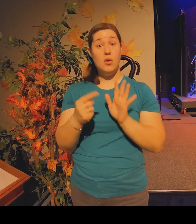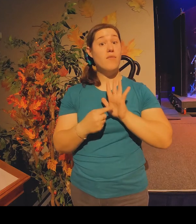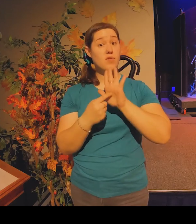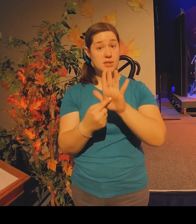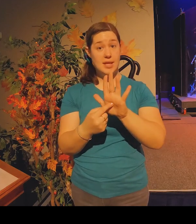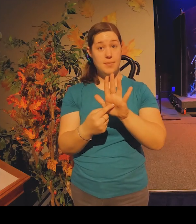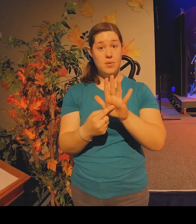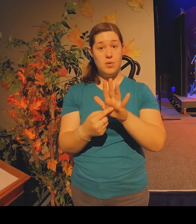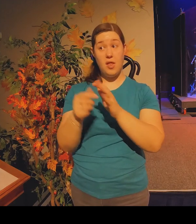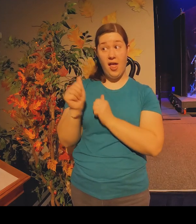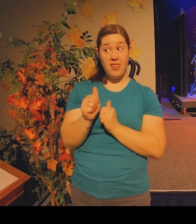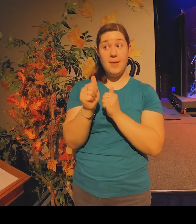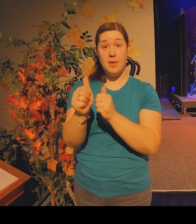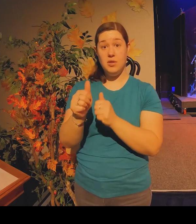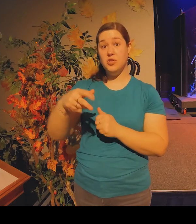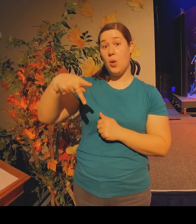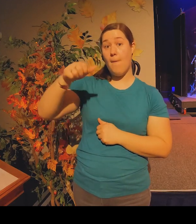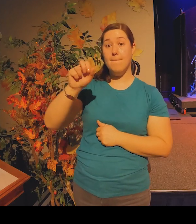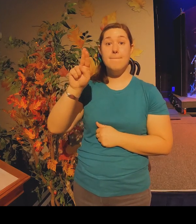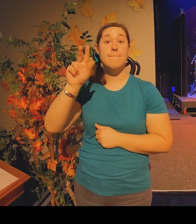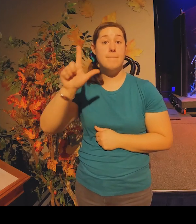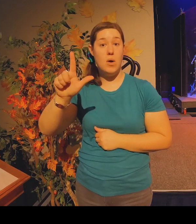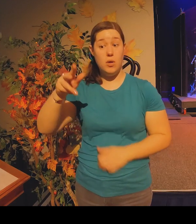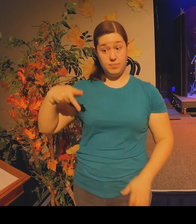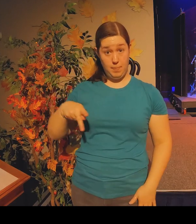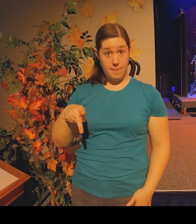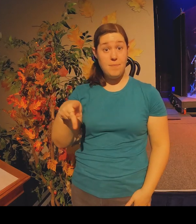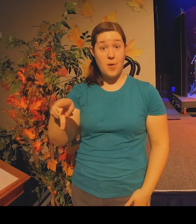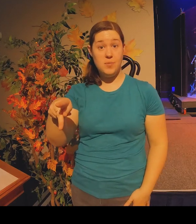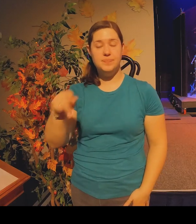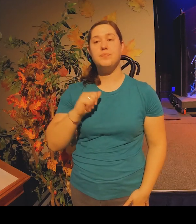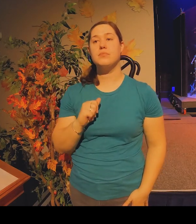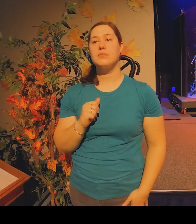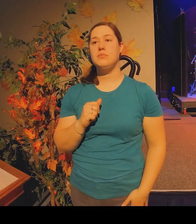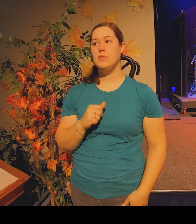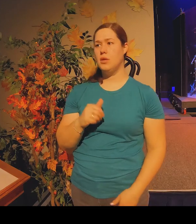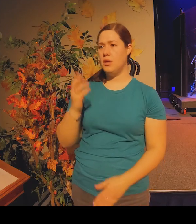An amazing disciple of Jesus Christ. I mean, his story is remarkable.